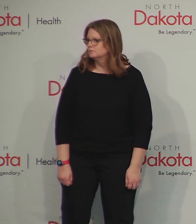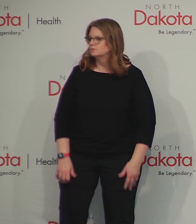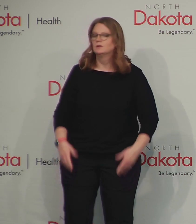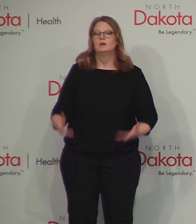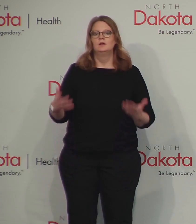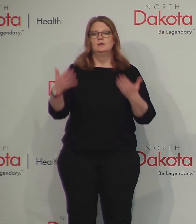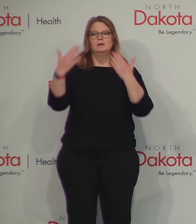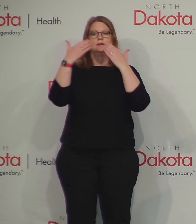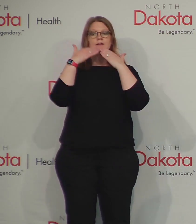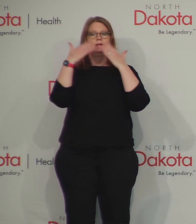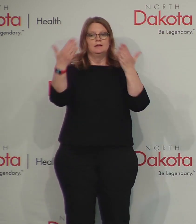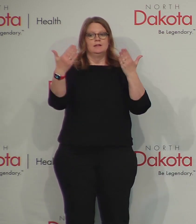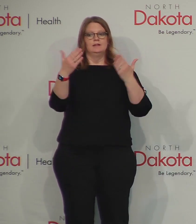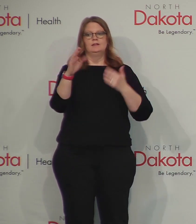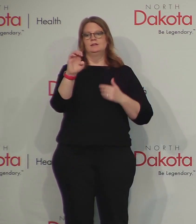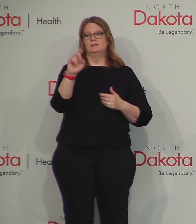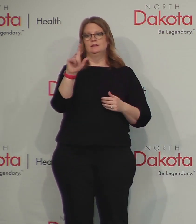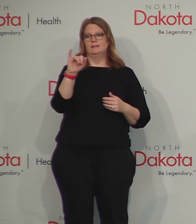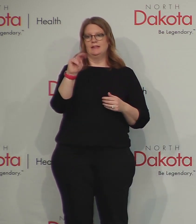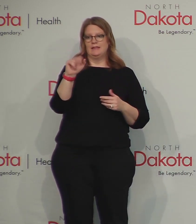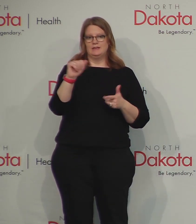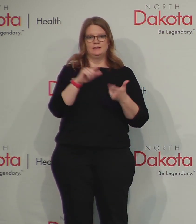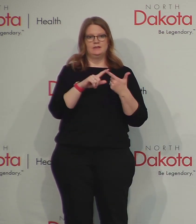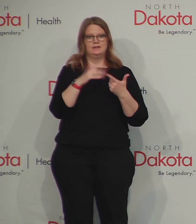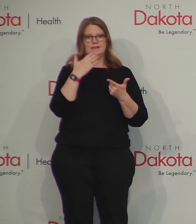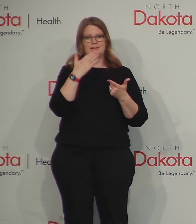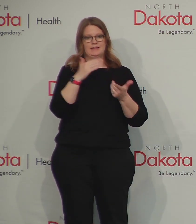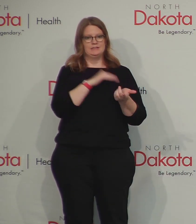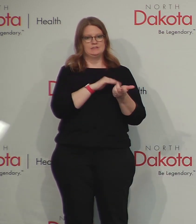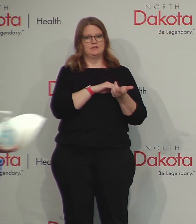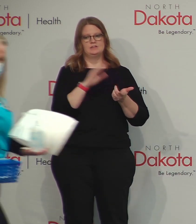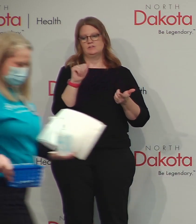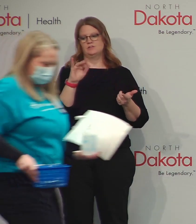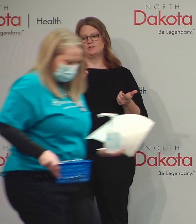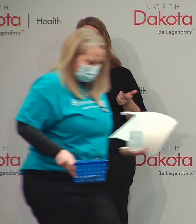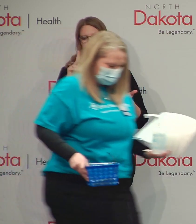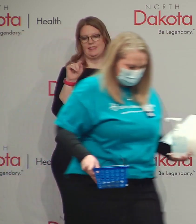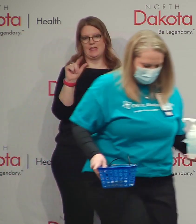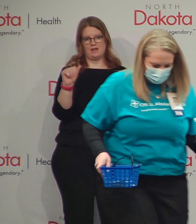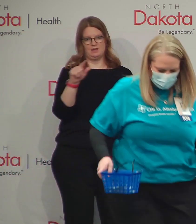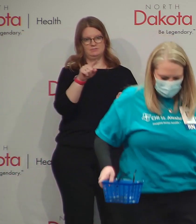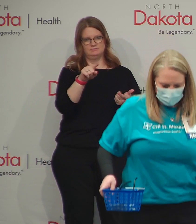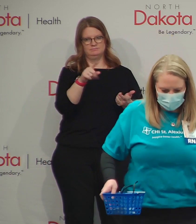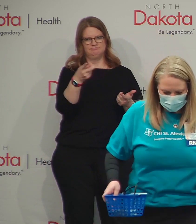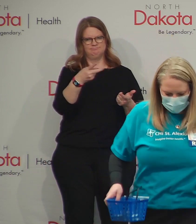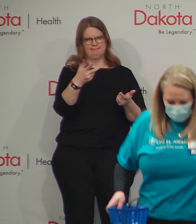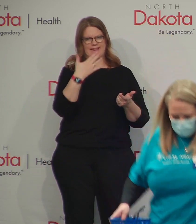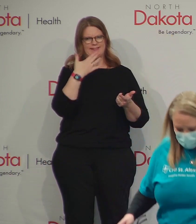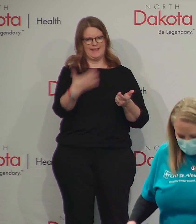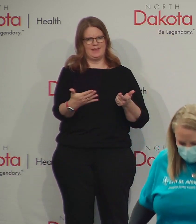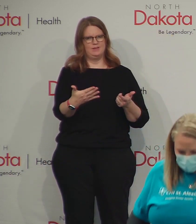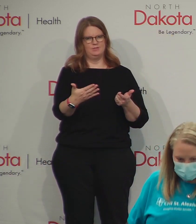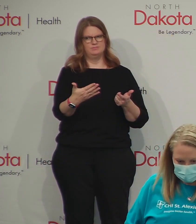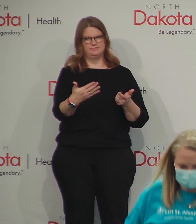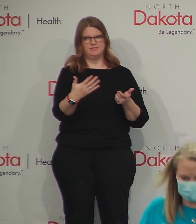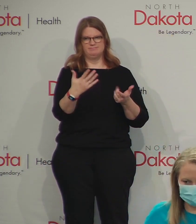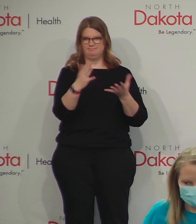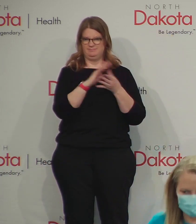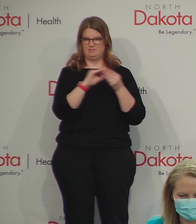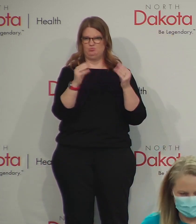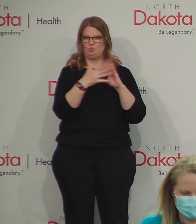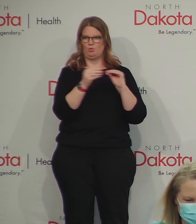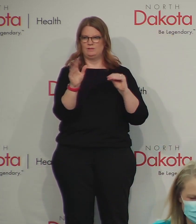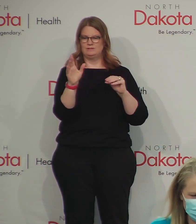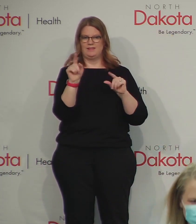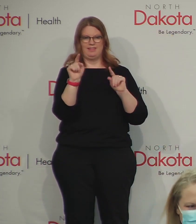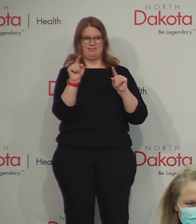I want to say thanks to Alena and thanks to Dr. Archuleta for sharing their powerful stories about